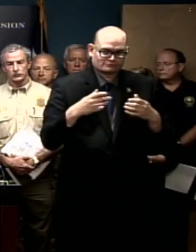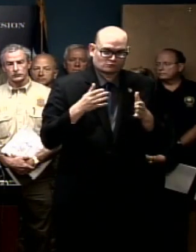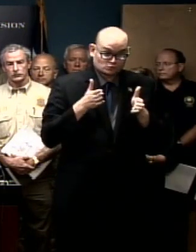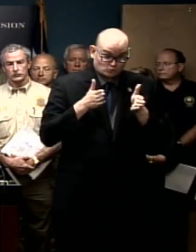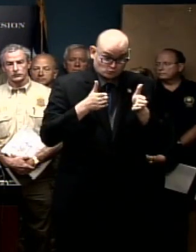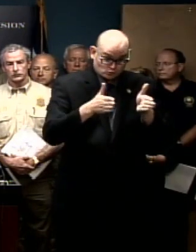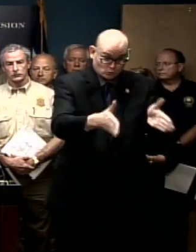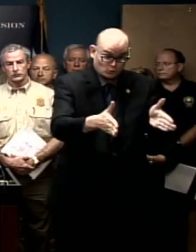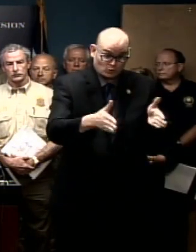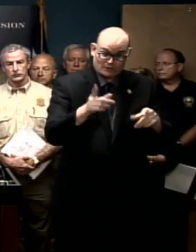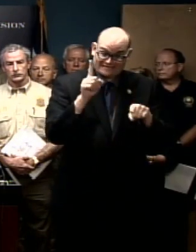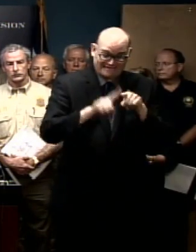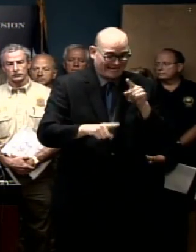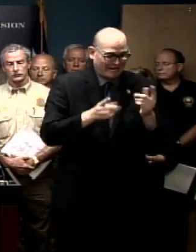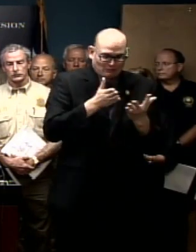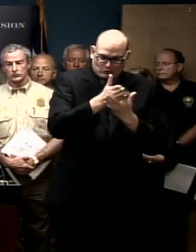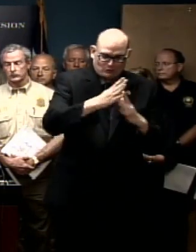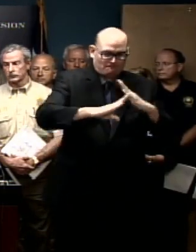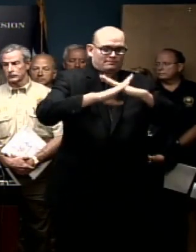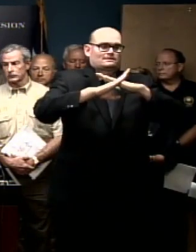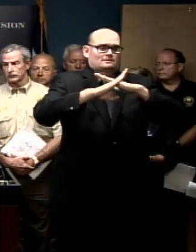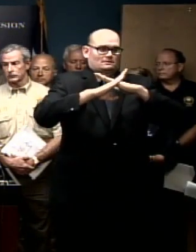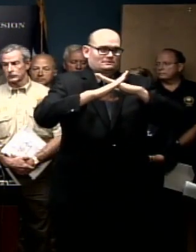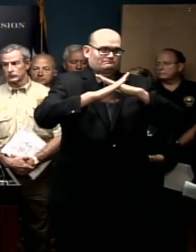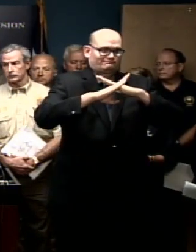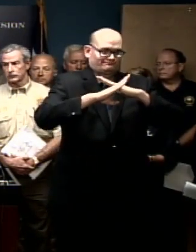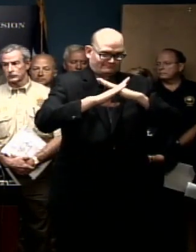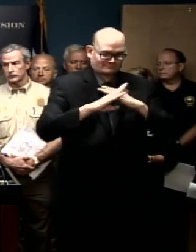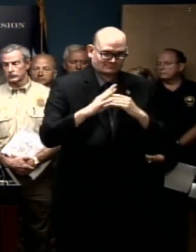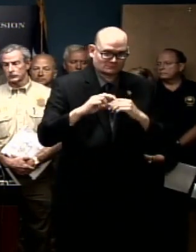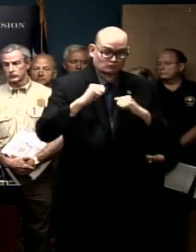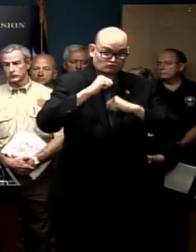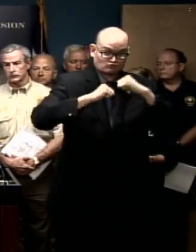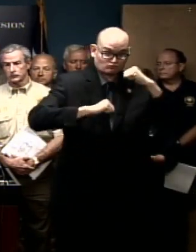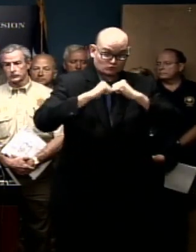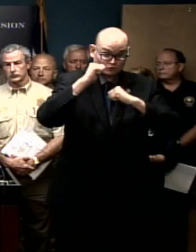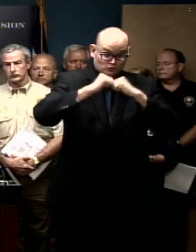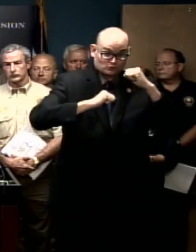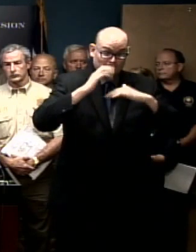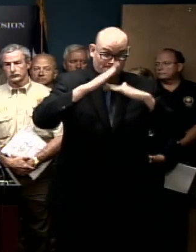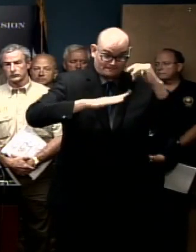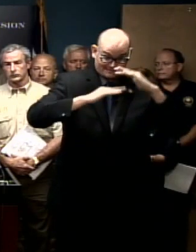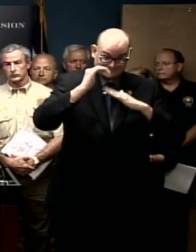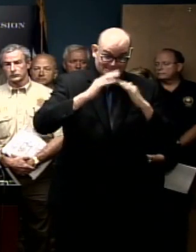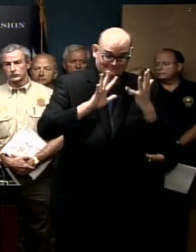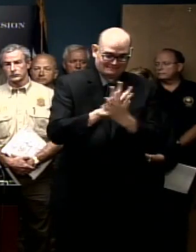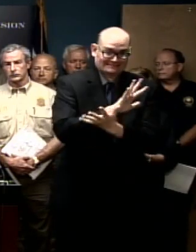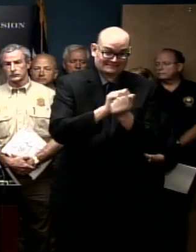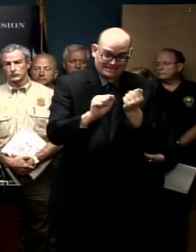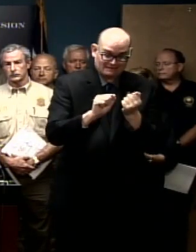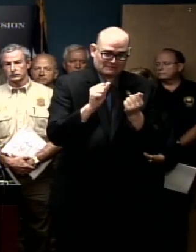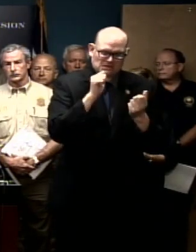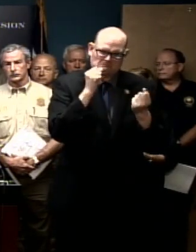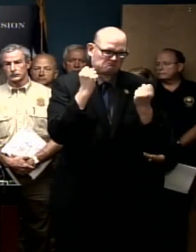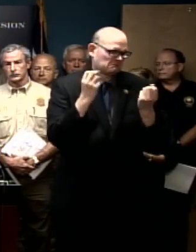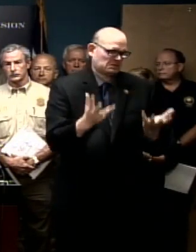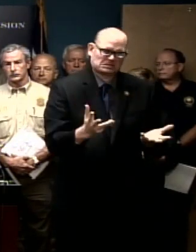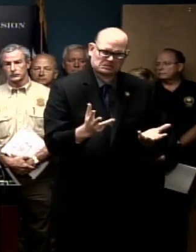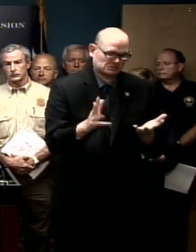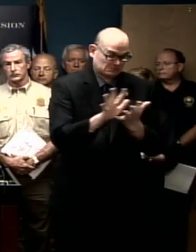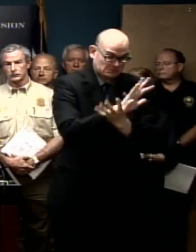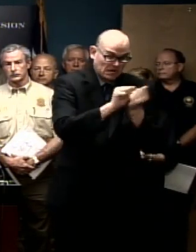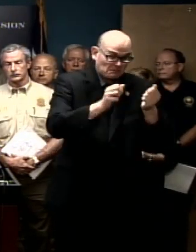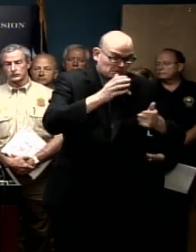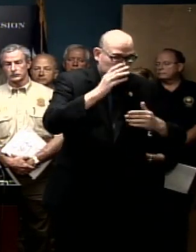not passable. We're not seeing as much structural damage, which is the good news of that, as much as we're seeing flooding